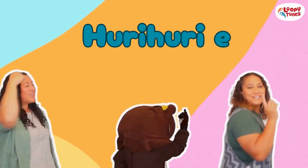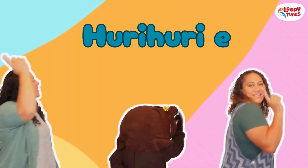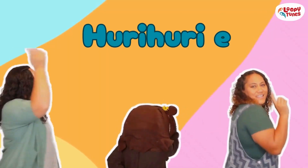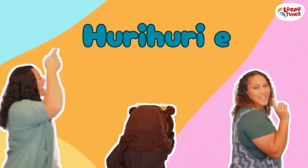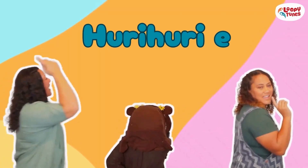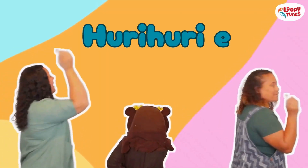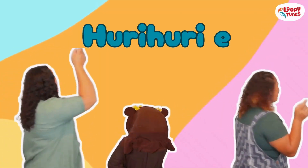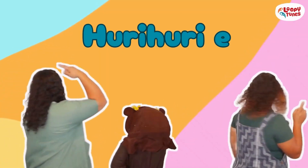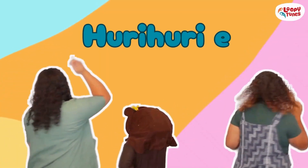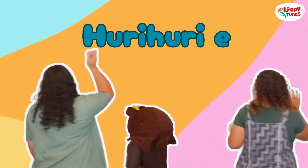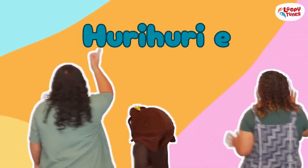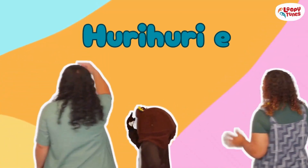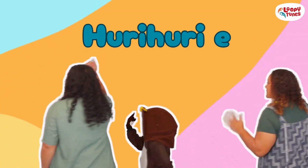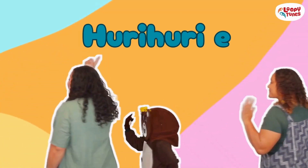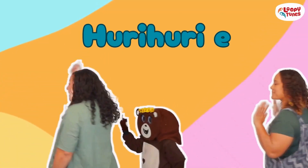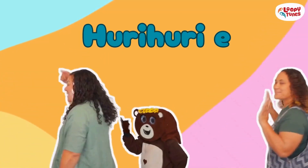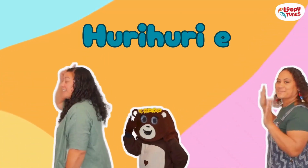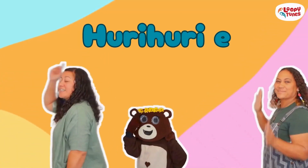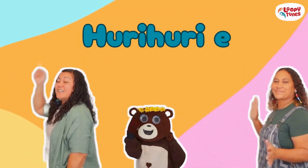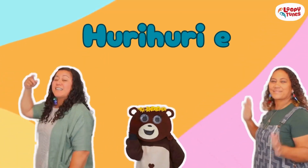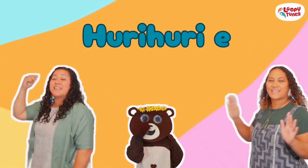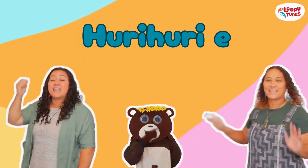huri huri e, yippee,